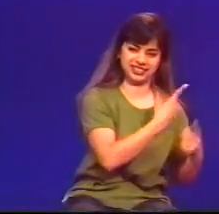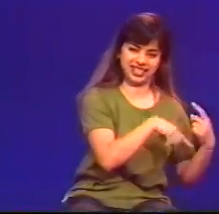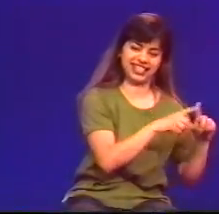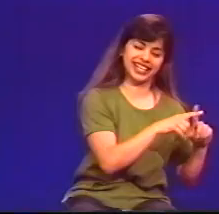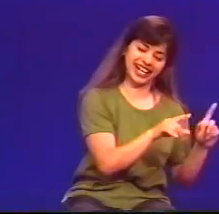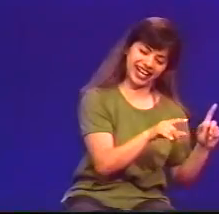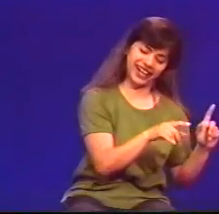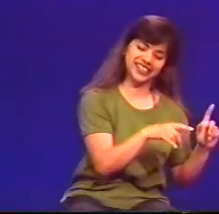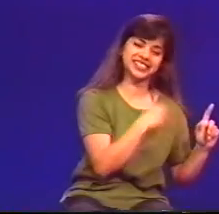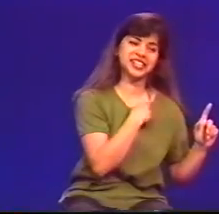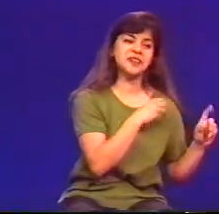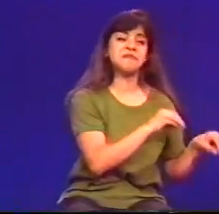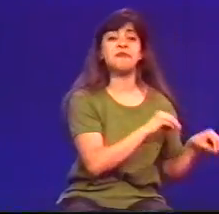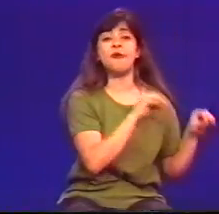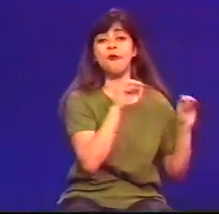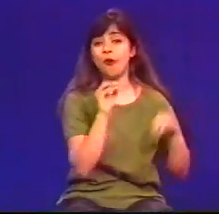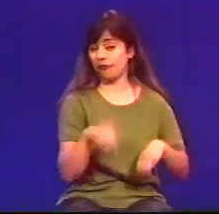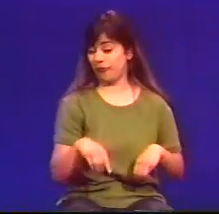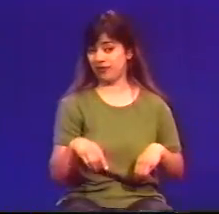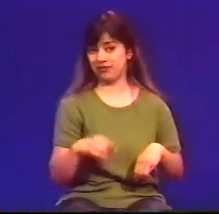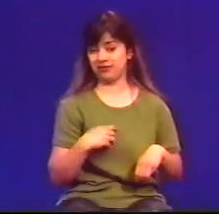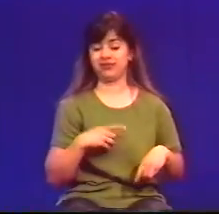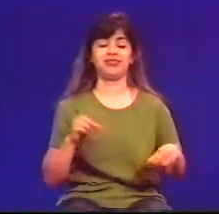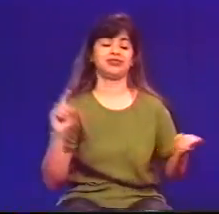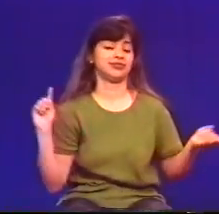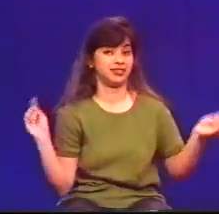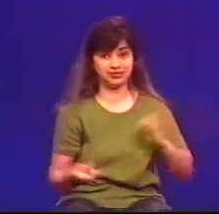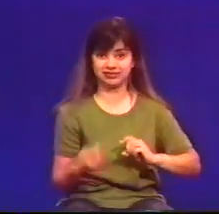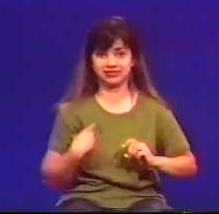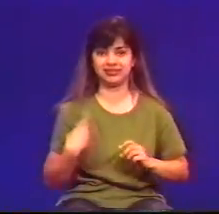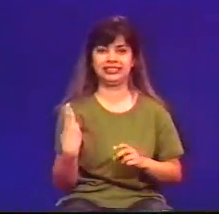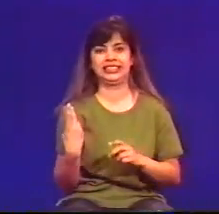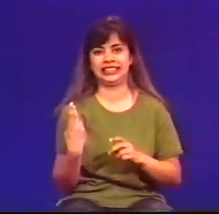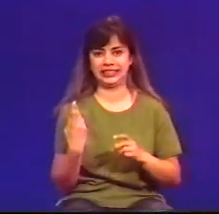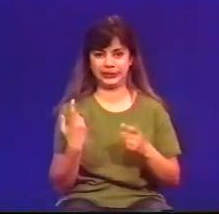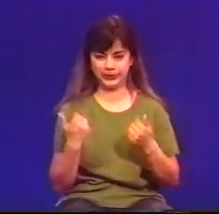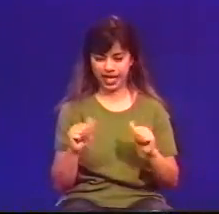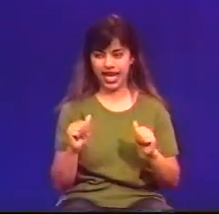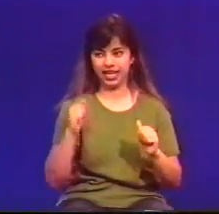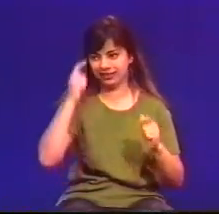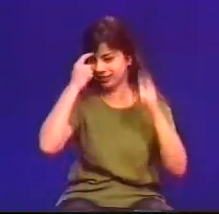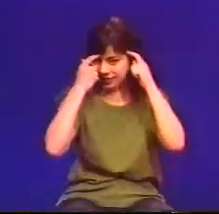The hardest thing for me, being used to counting in Pakistani Sign Language,